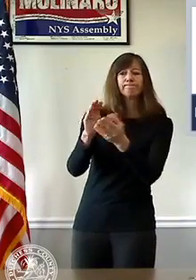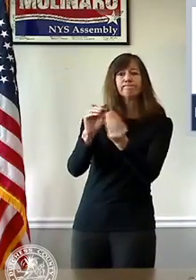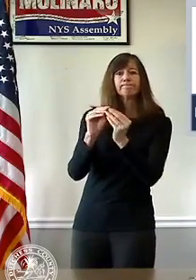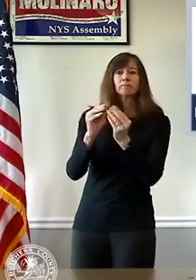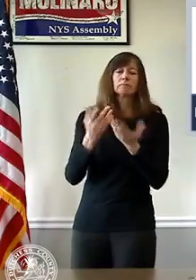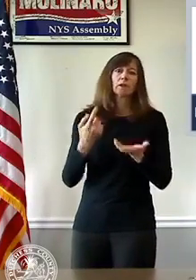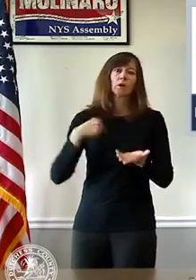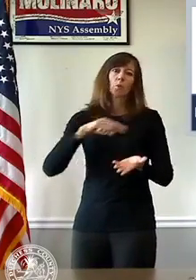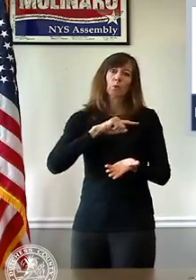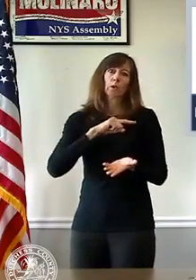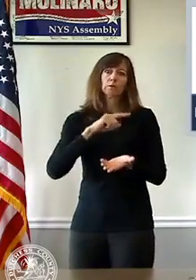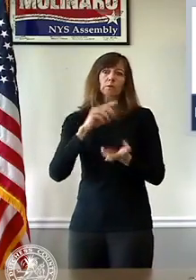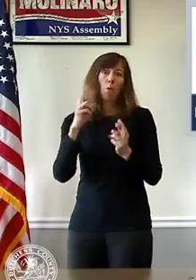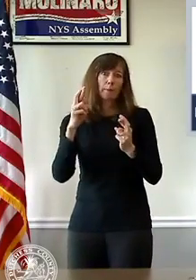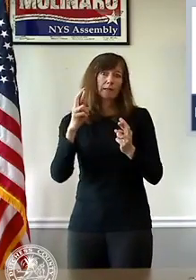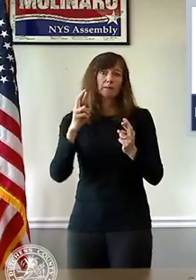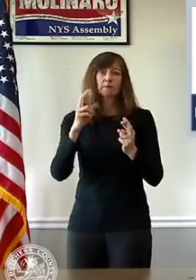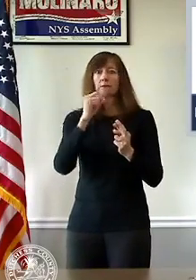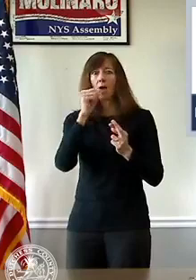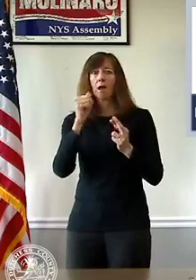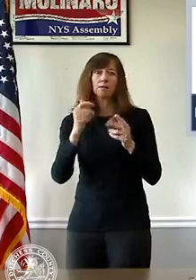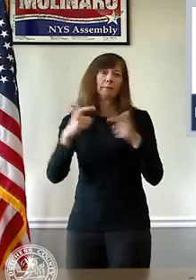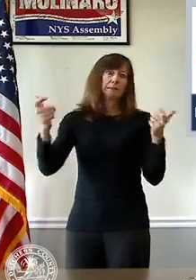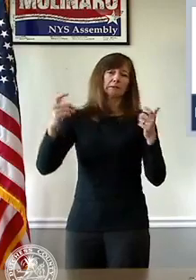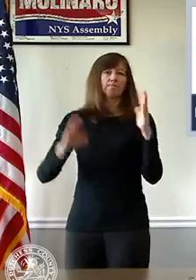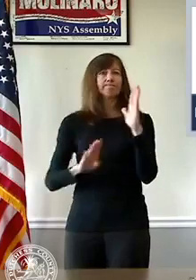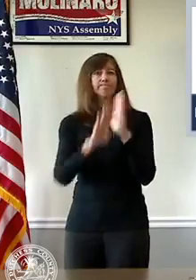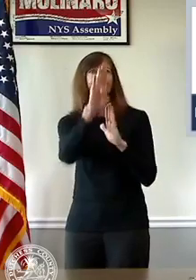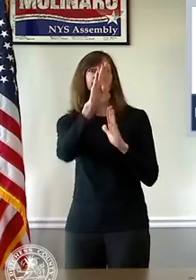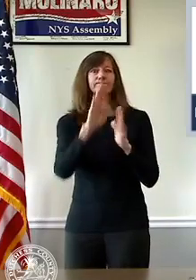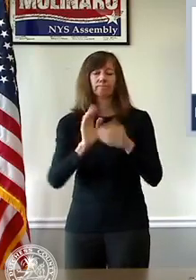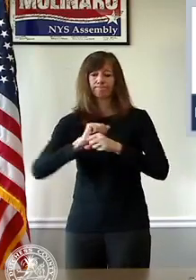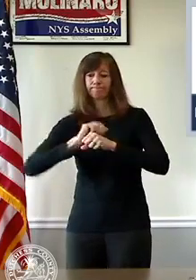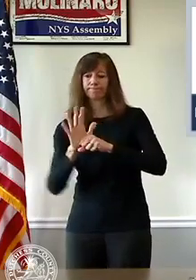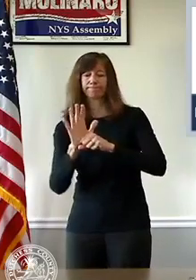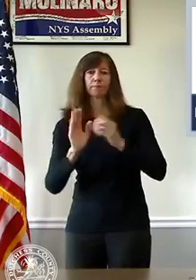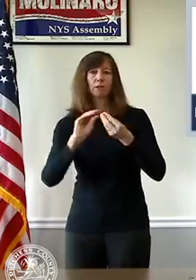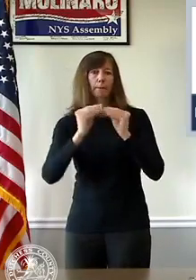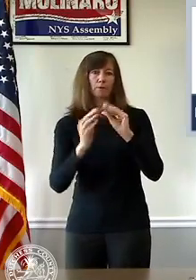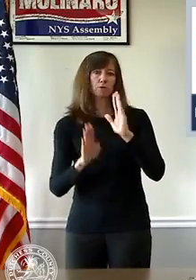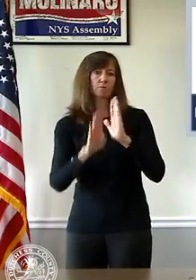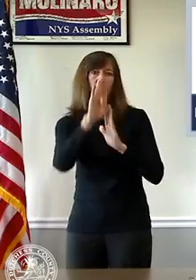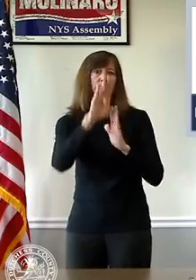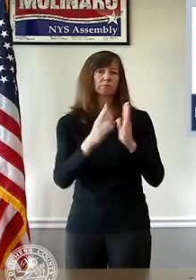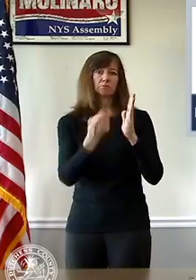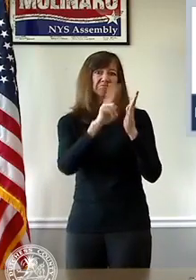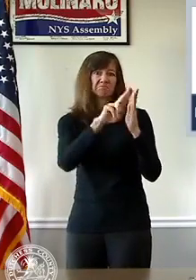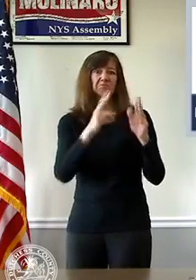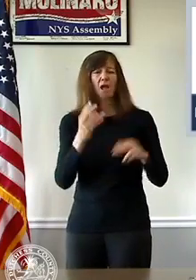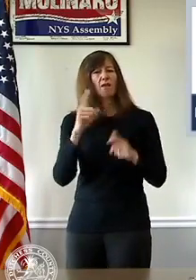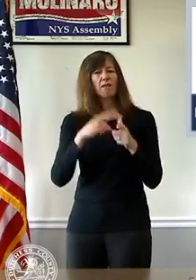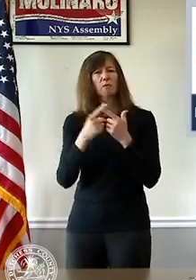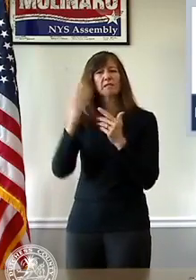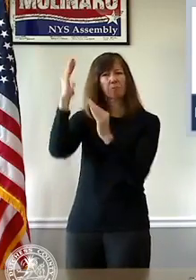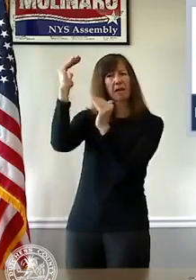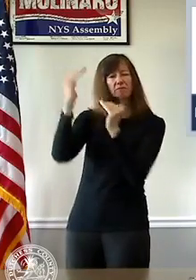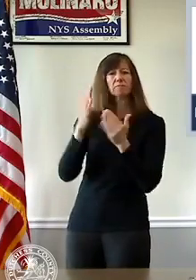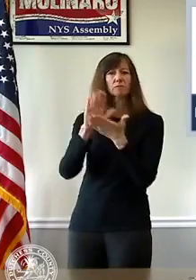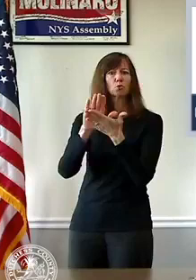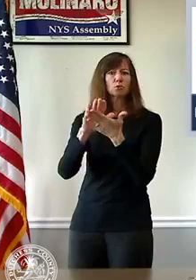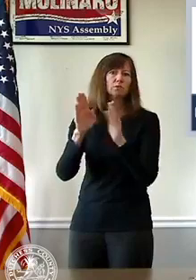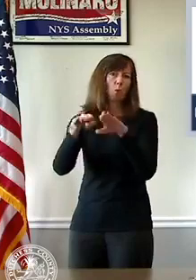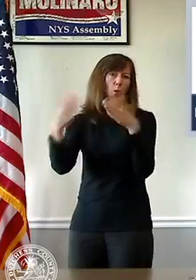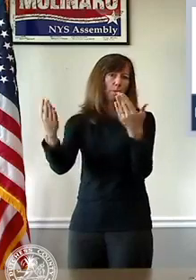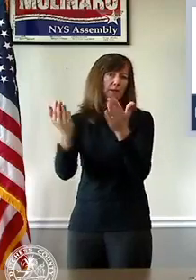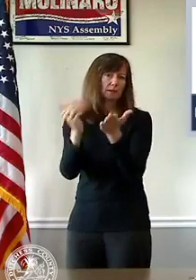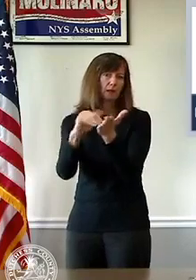see a major upturn and a spike in the disease, that schools should open in September. Obviously, they will be with certain